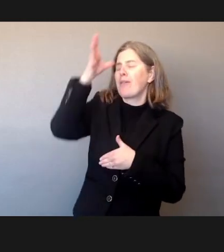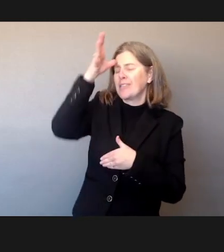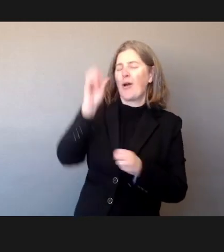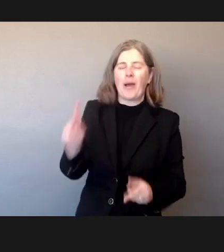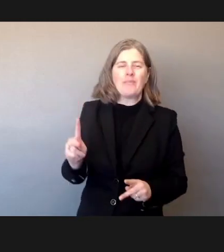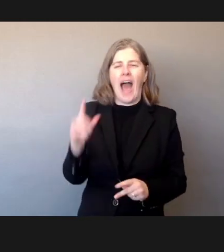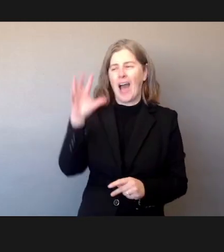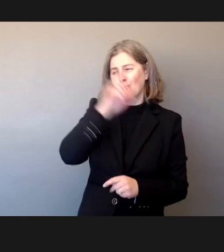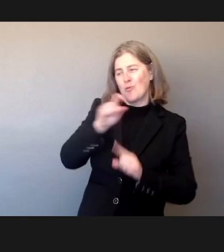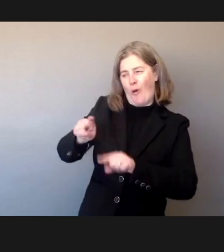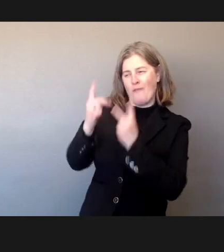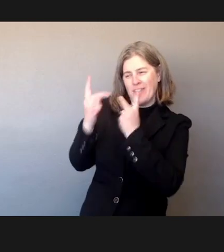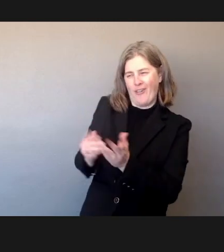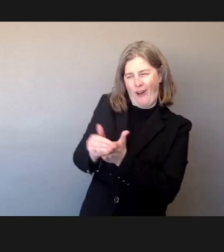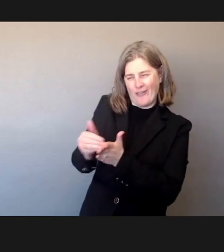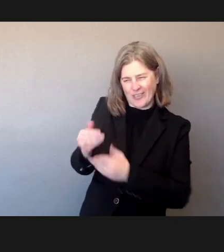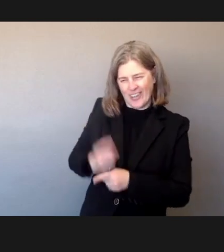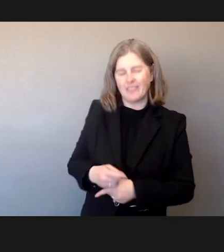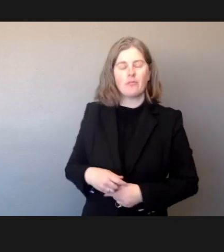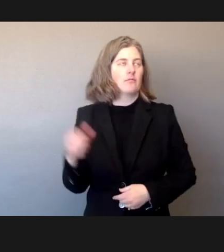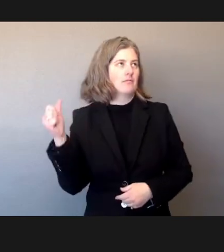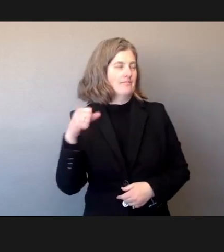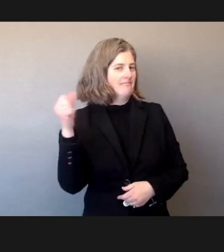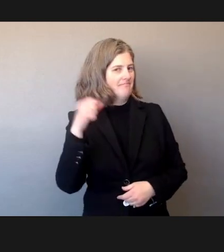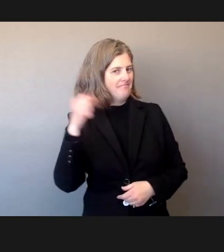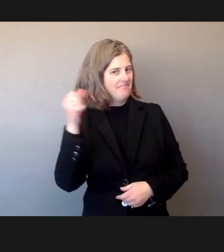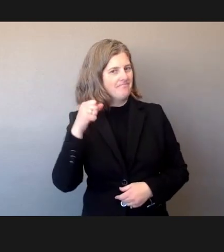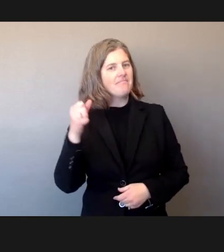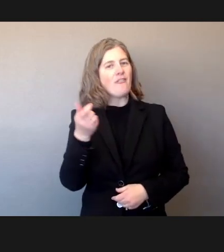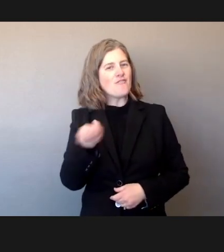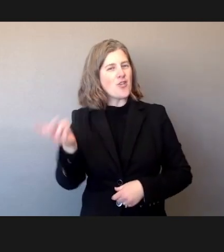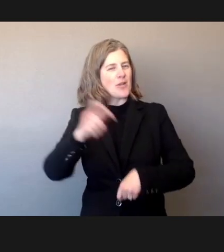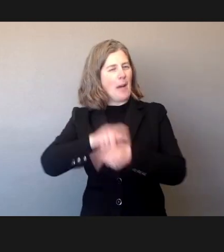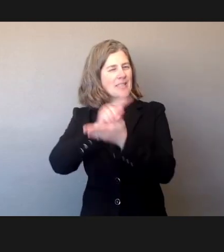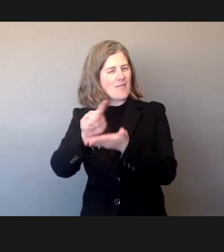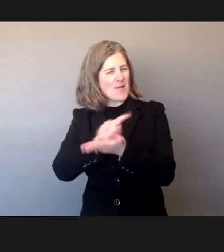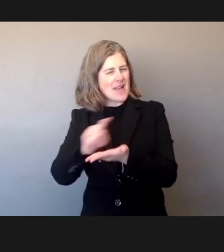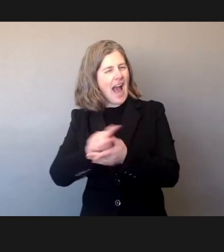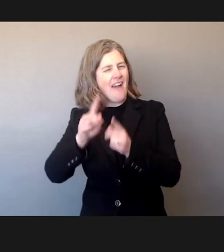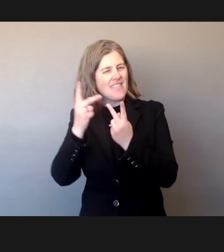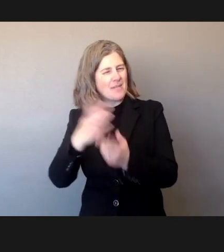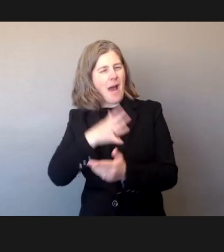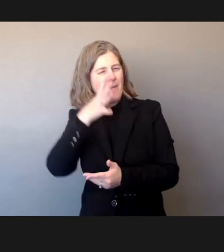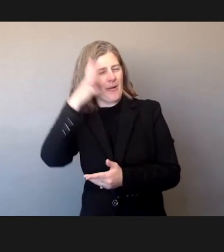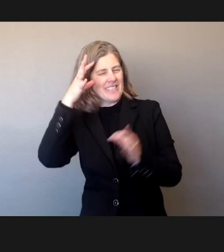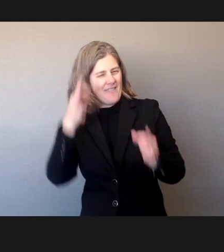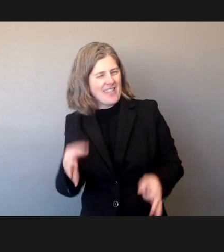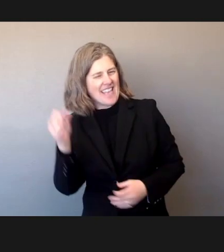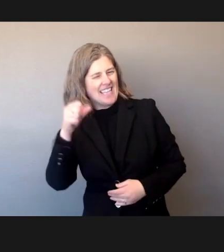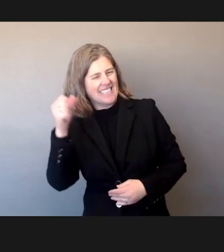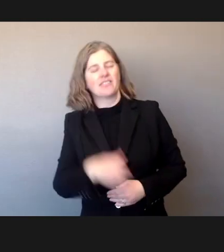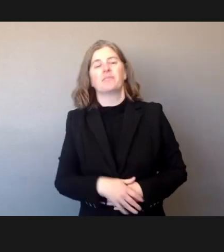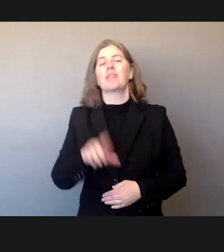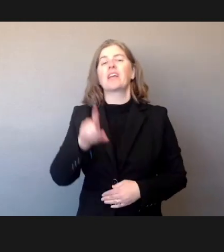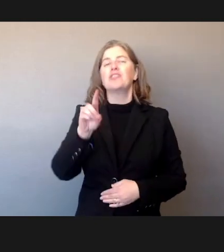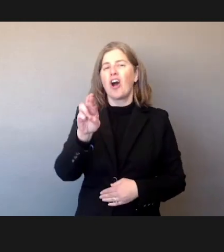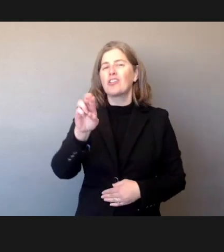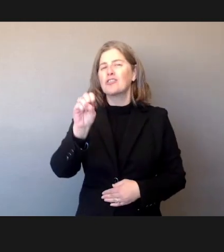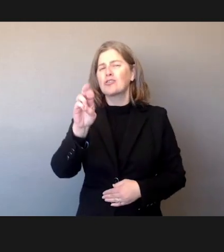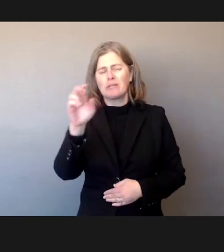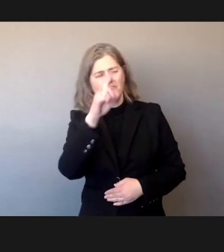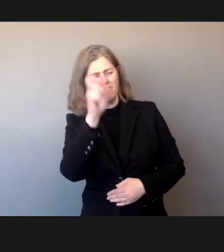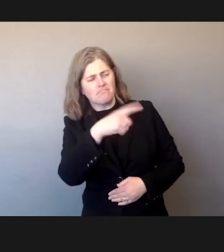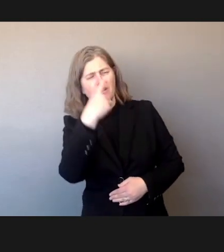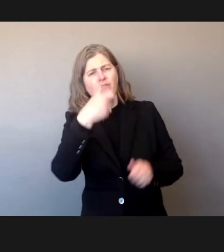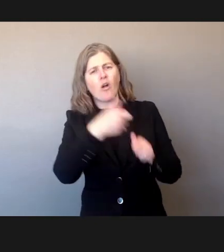I assume you go to visit there from time to time. Yep, a few times a week. So yes, Okay. definitely. Well, Dr. Strace, I was going to follow up